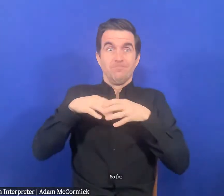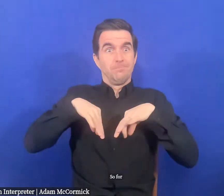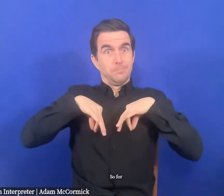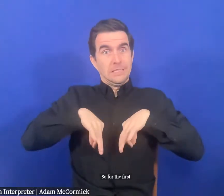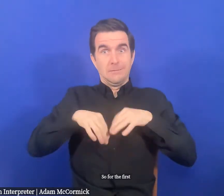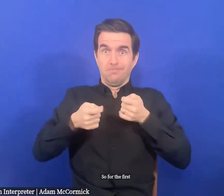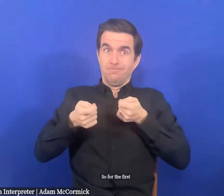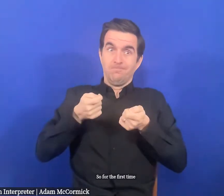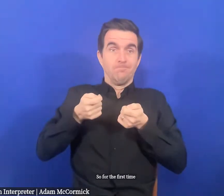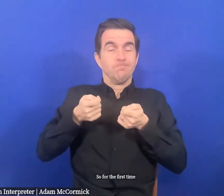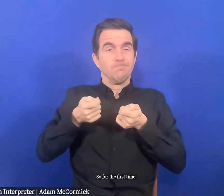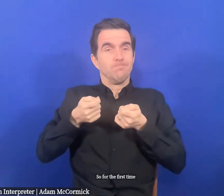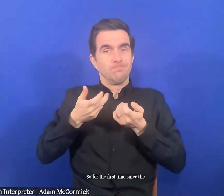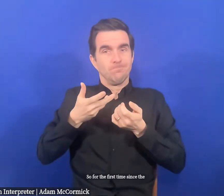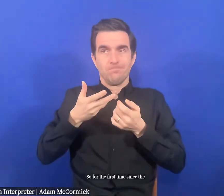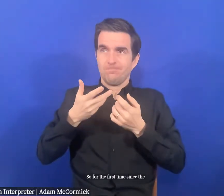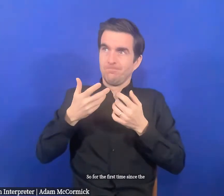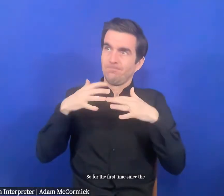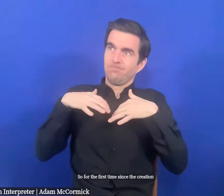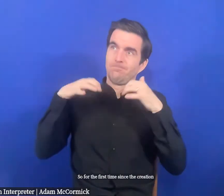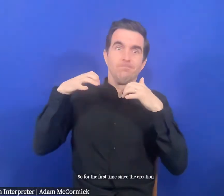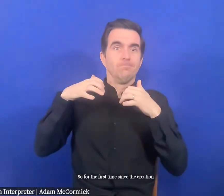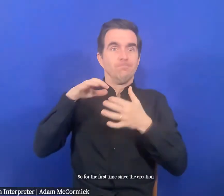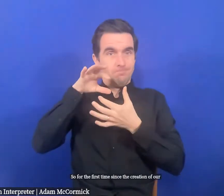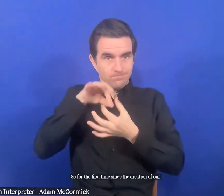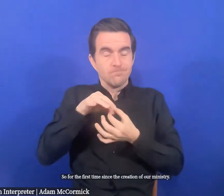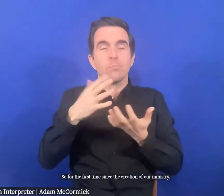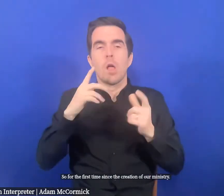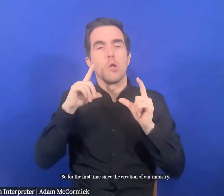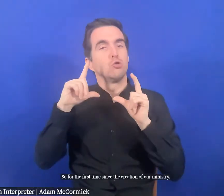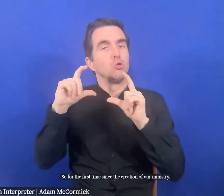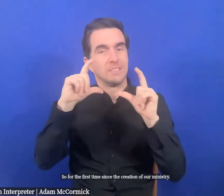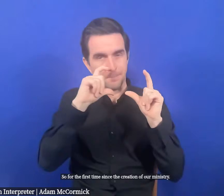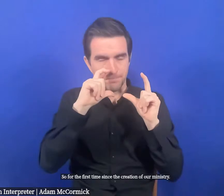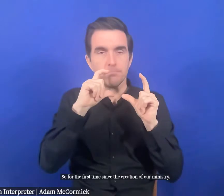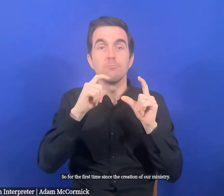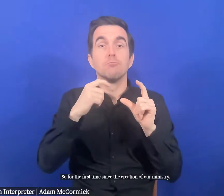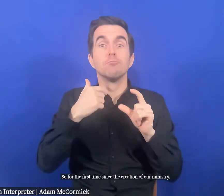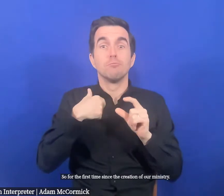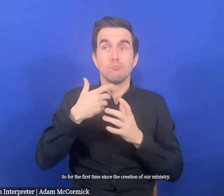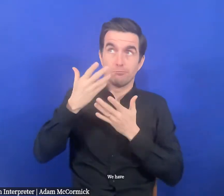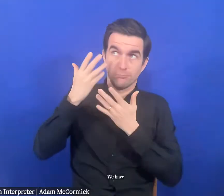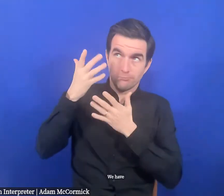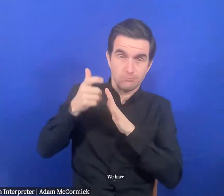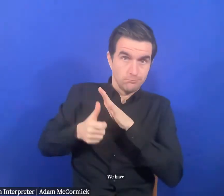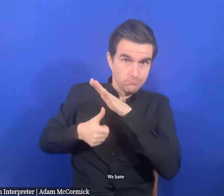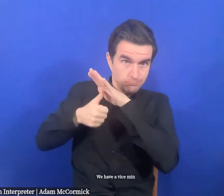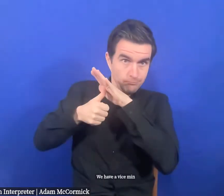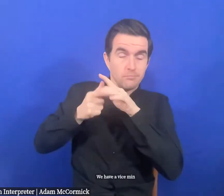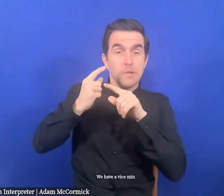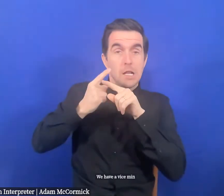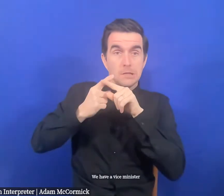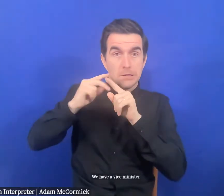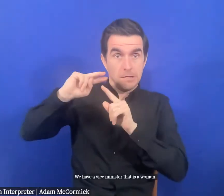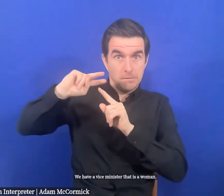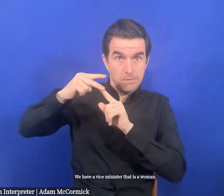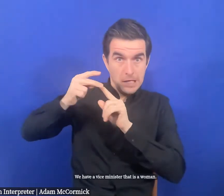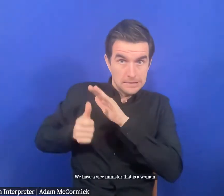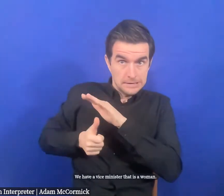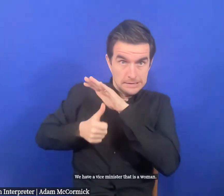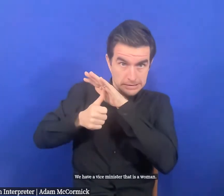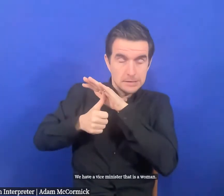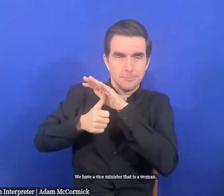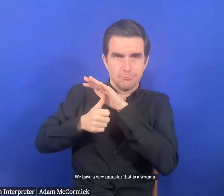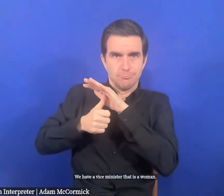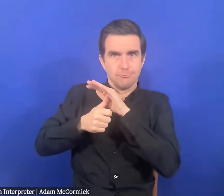the creation of our ministry, we have a vice minister that is a woman. So when